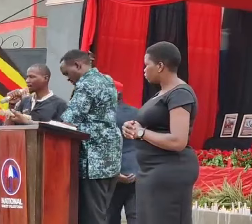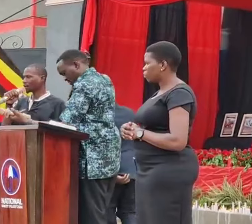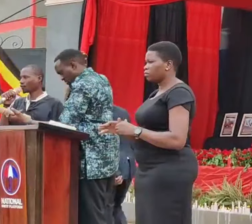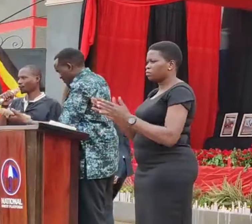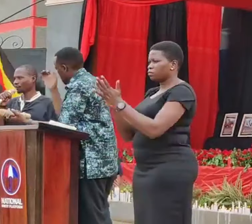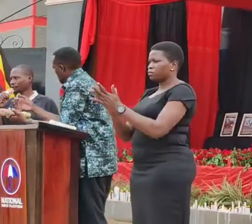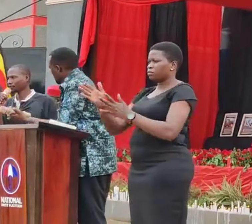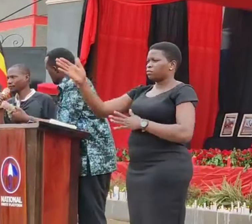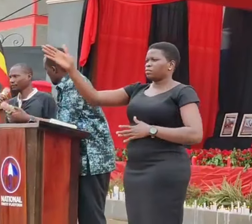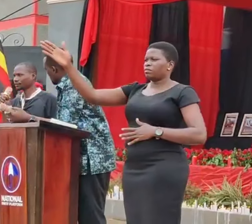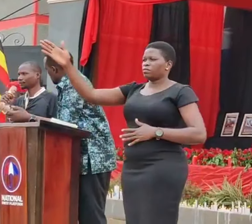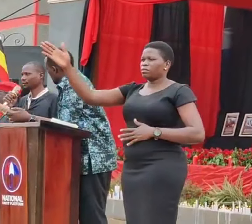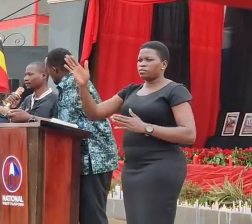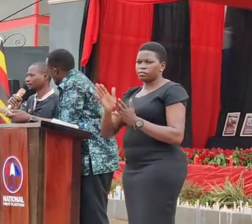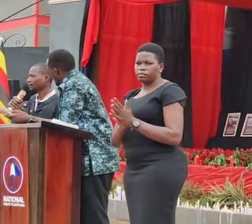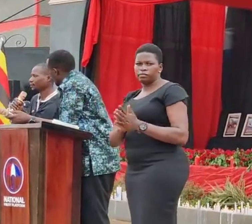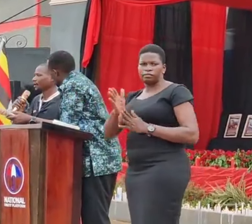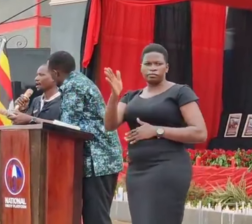Salam alaikum.